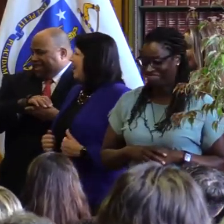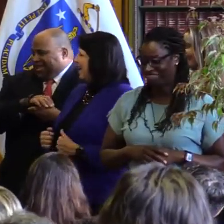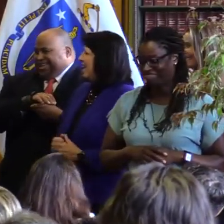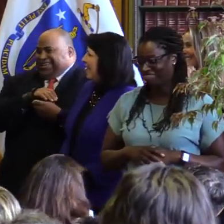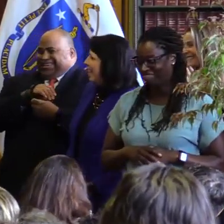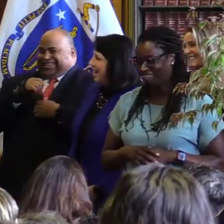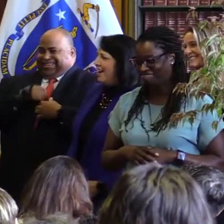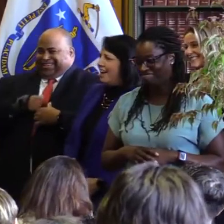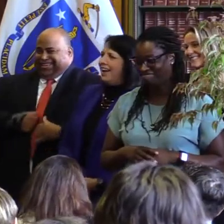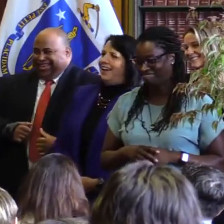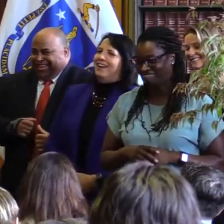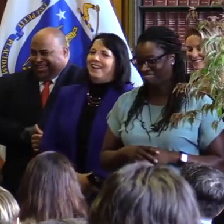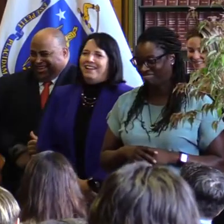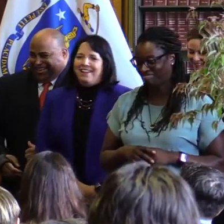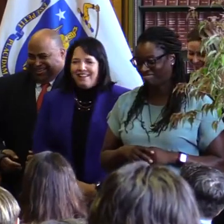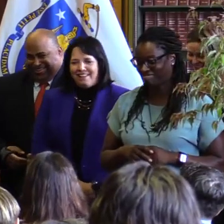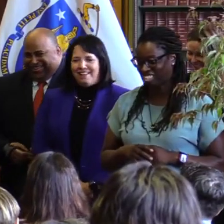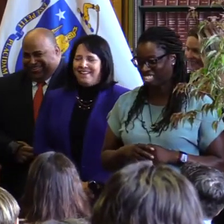Yeah.